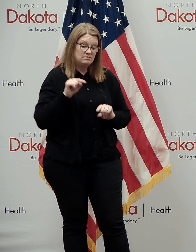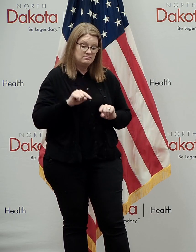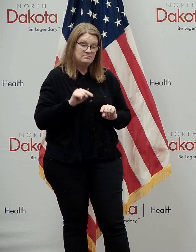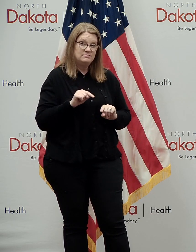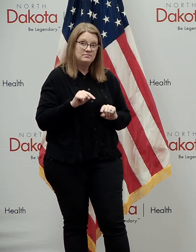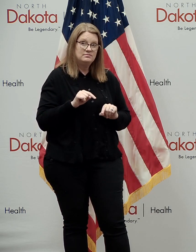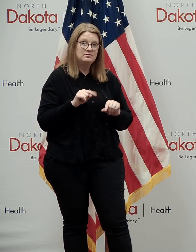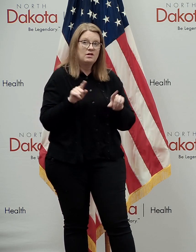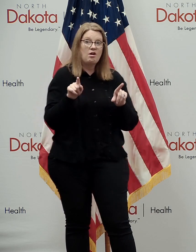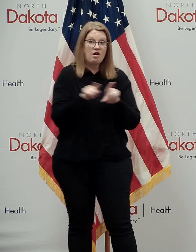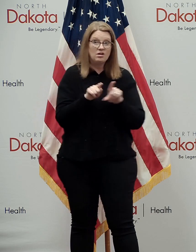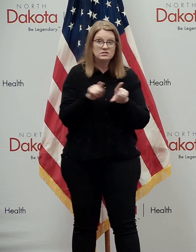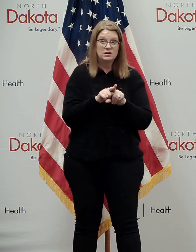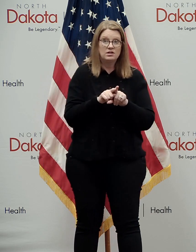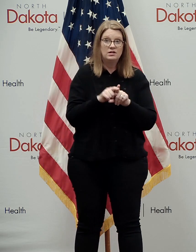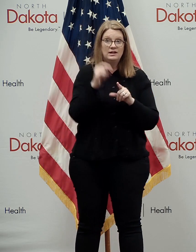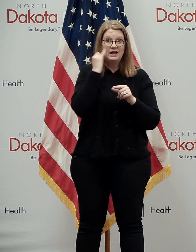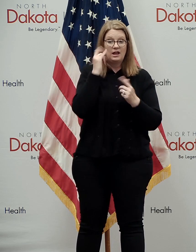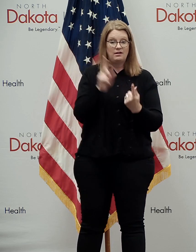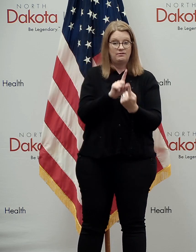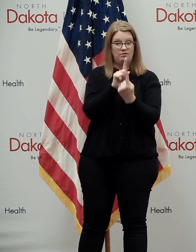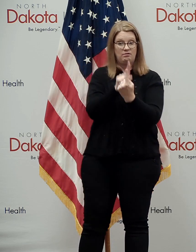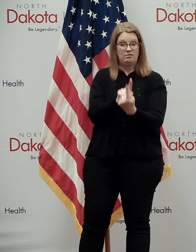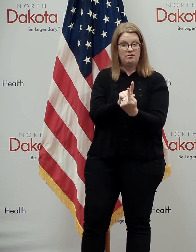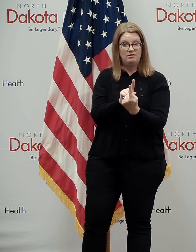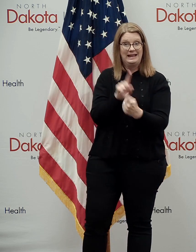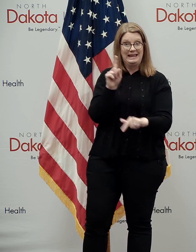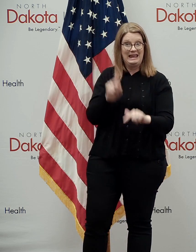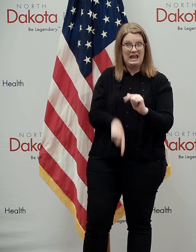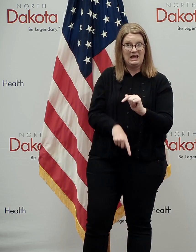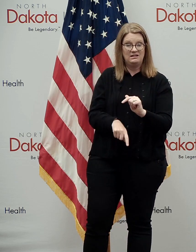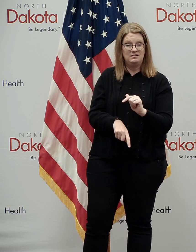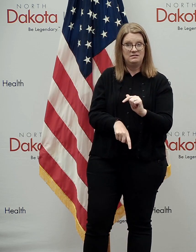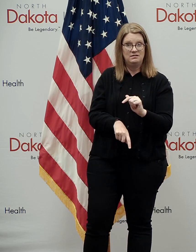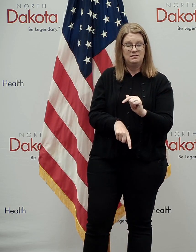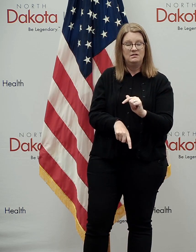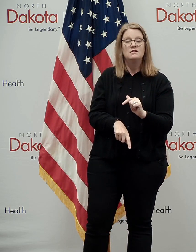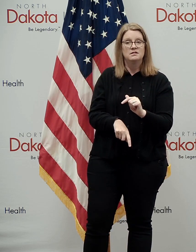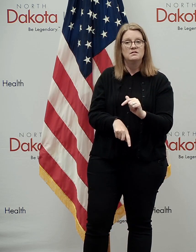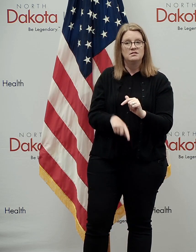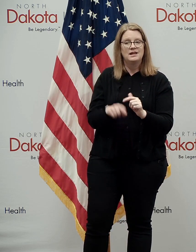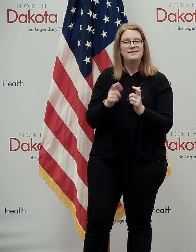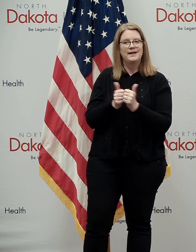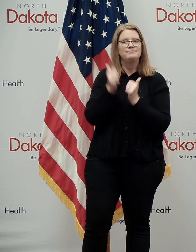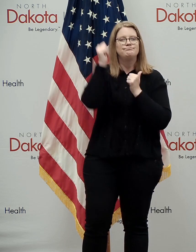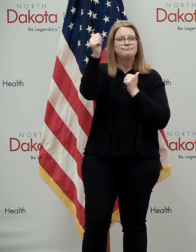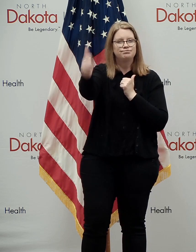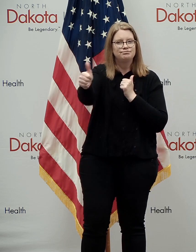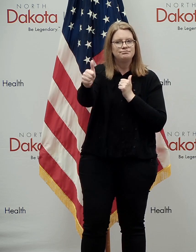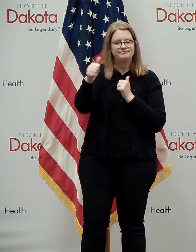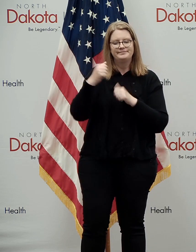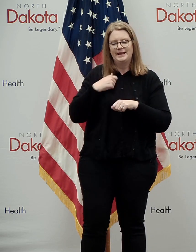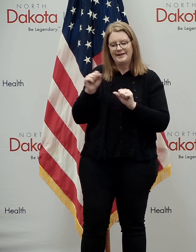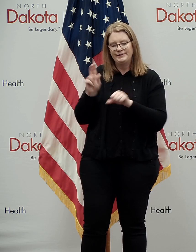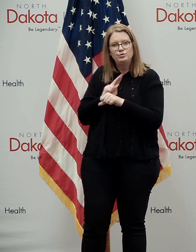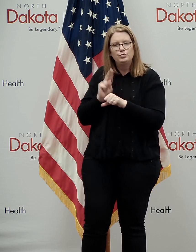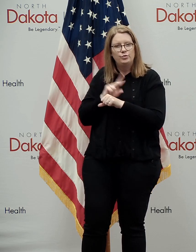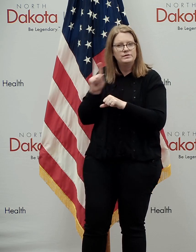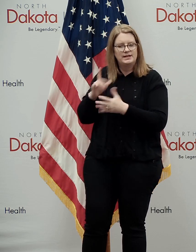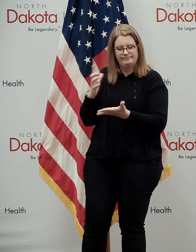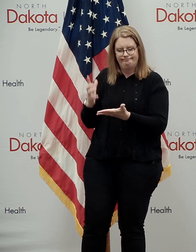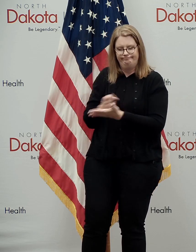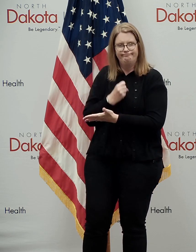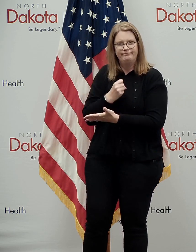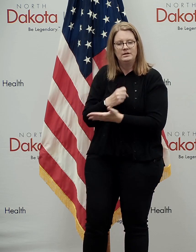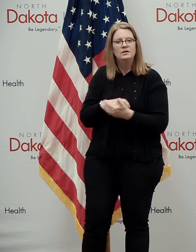if in-person learning is ever disrupted in their school again. North Dakota's Work as One philosophy has